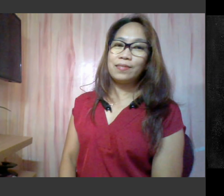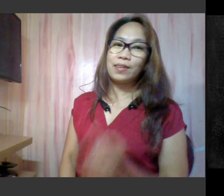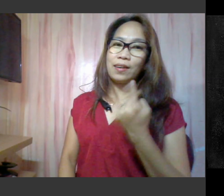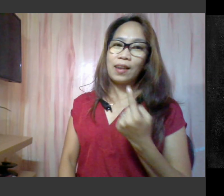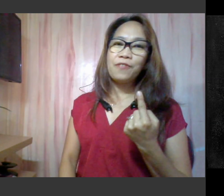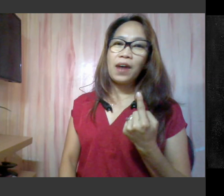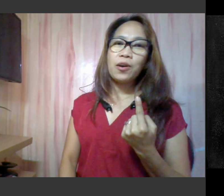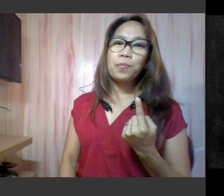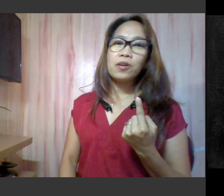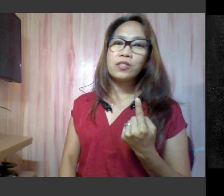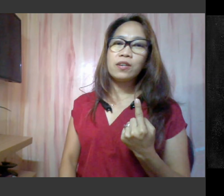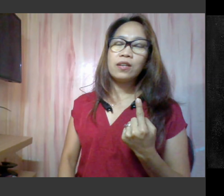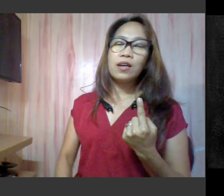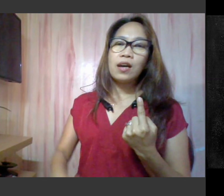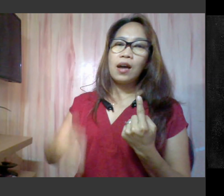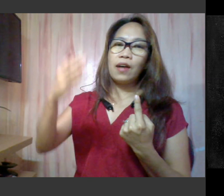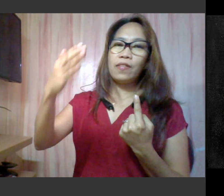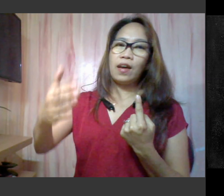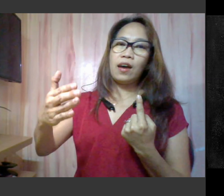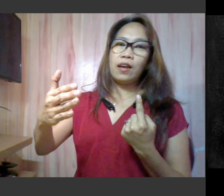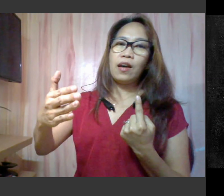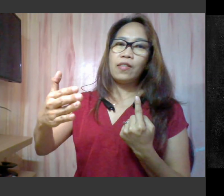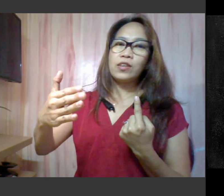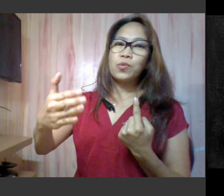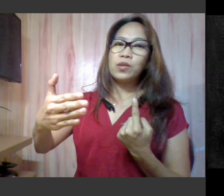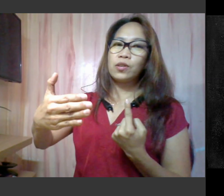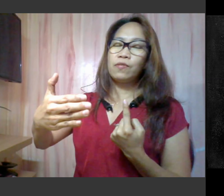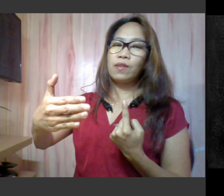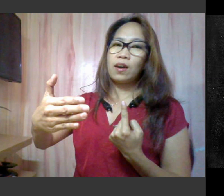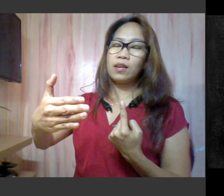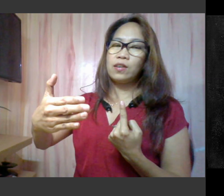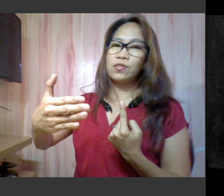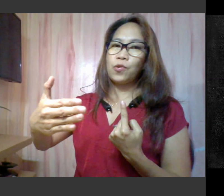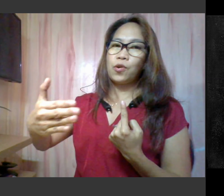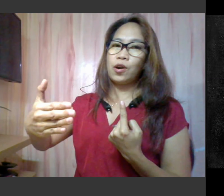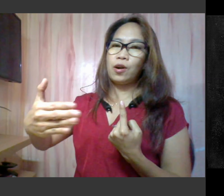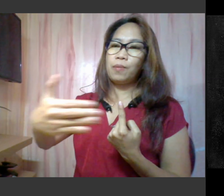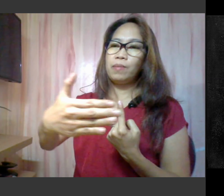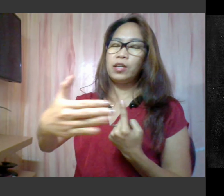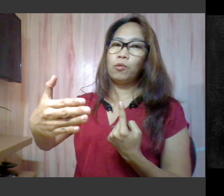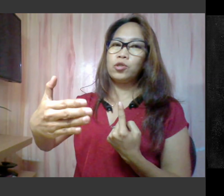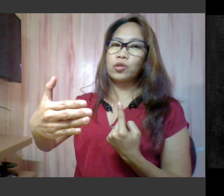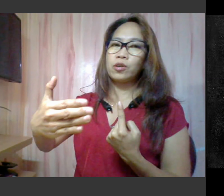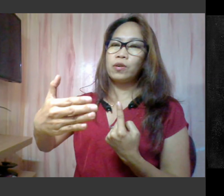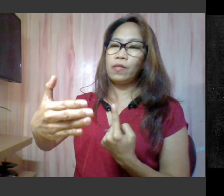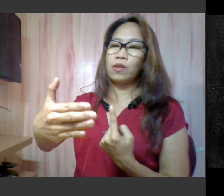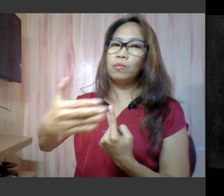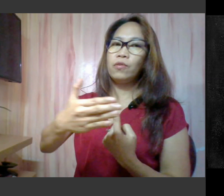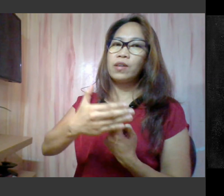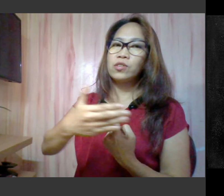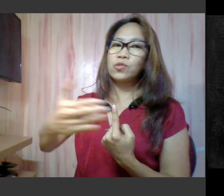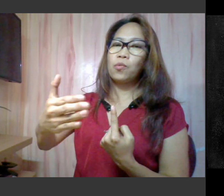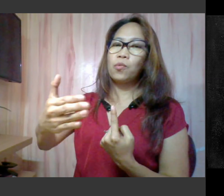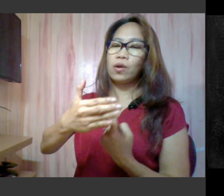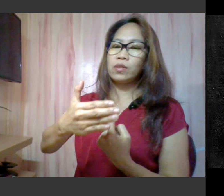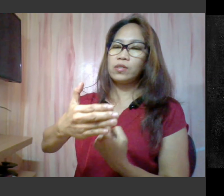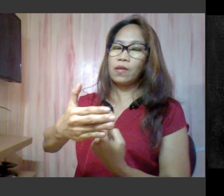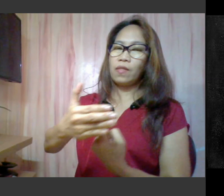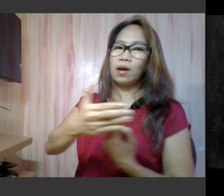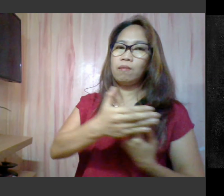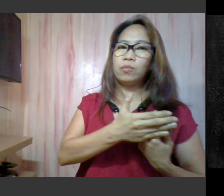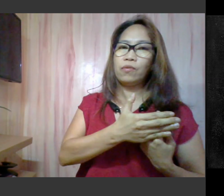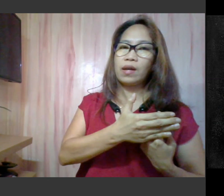Quarantine, classifier person, and then this one sort of like is your enclosure, and then you move these